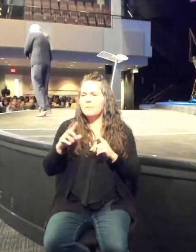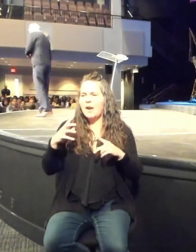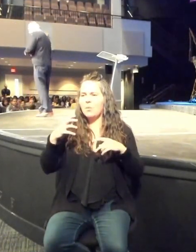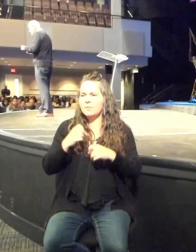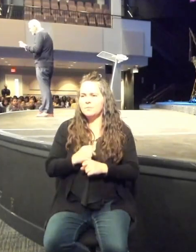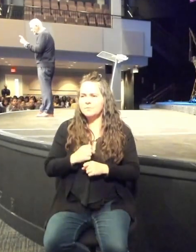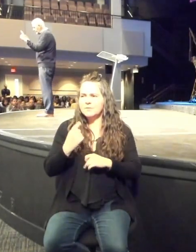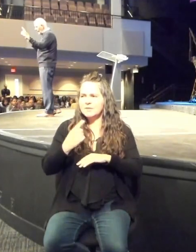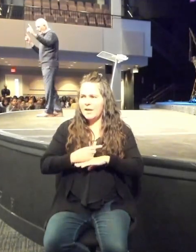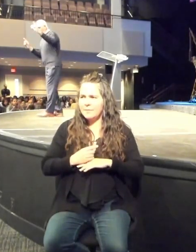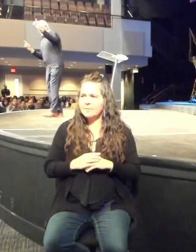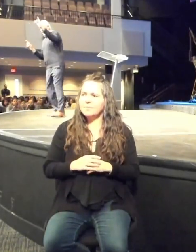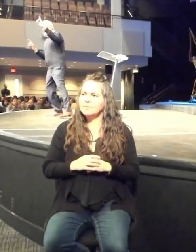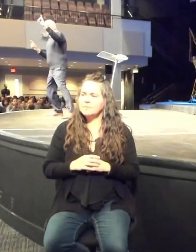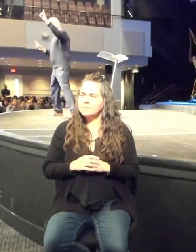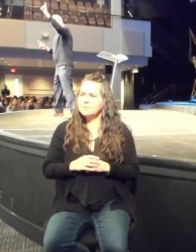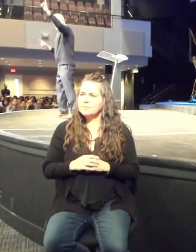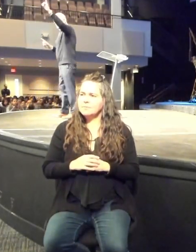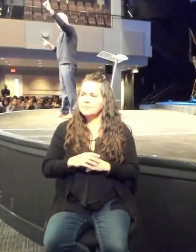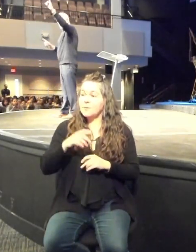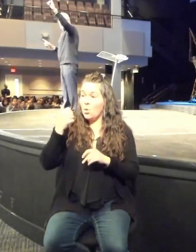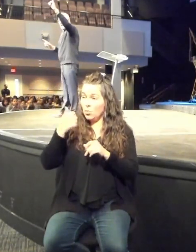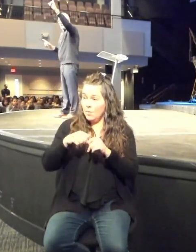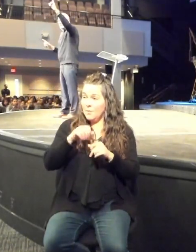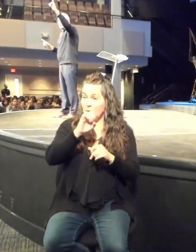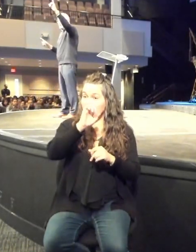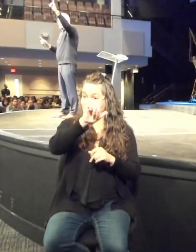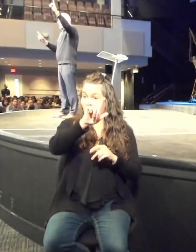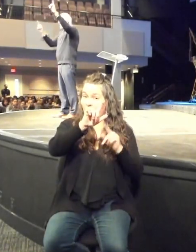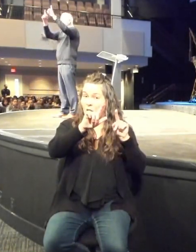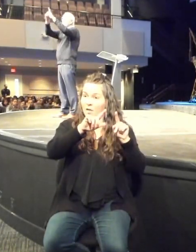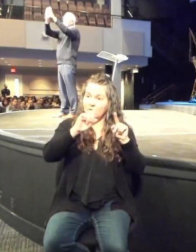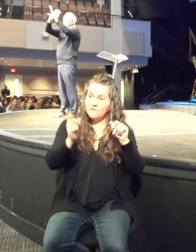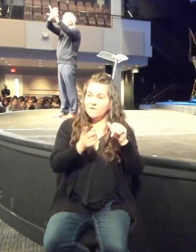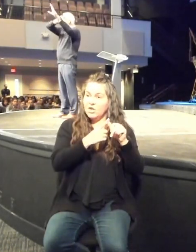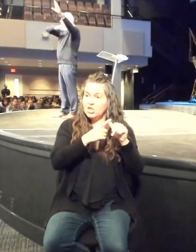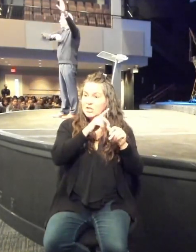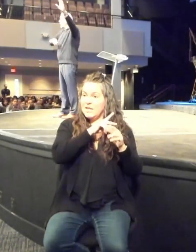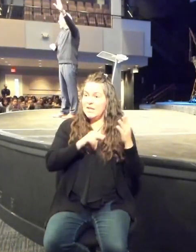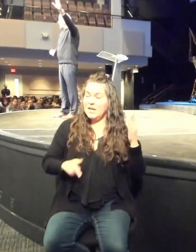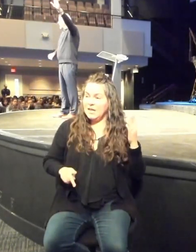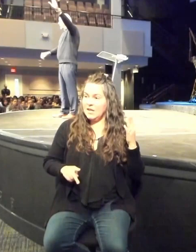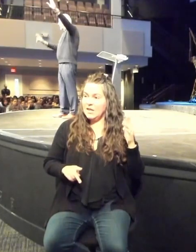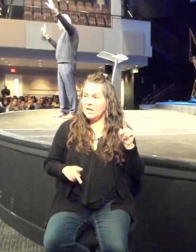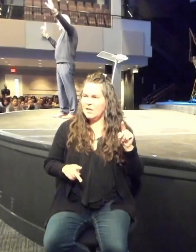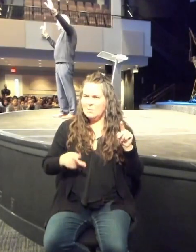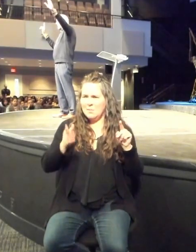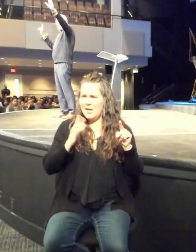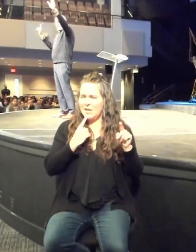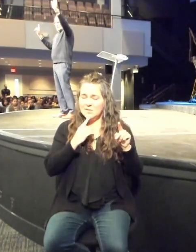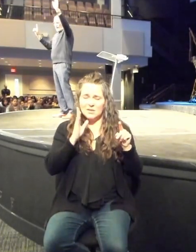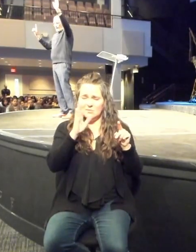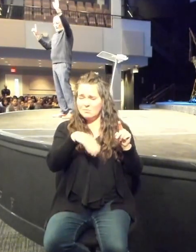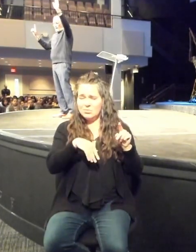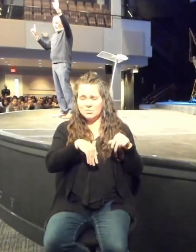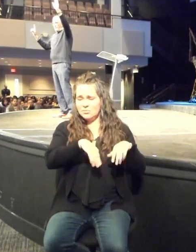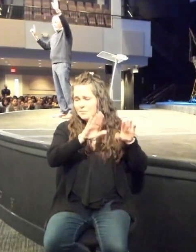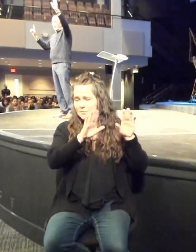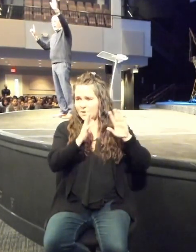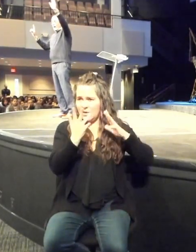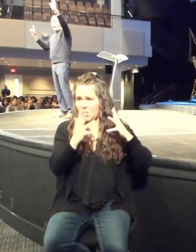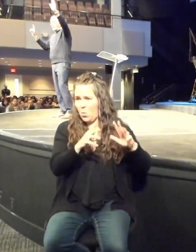today. Remember, Saul was the first king of Israel. God said, done with you. David's going to be the second